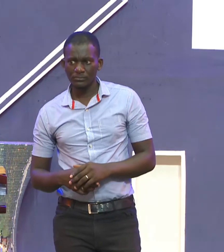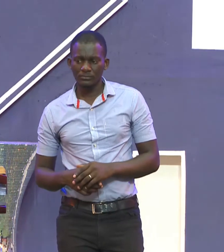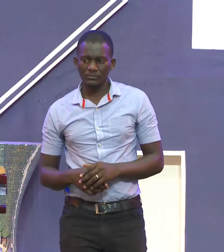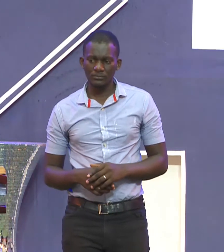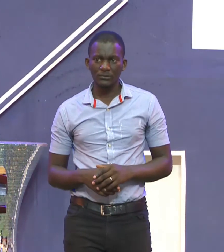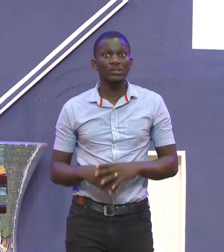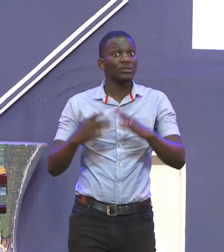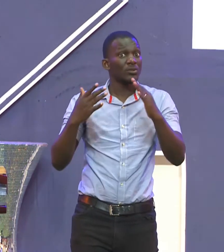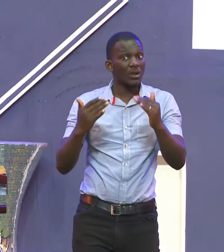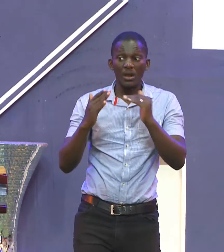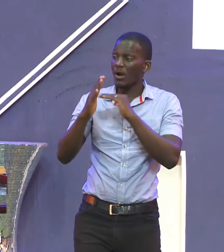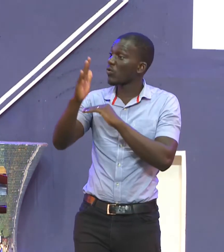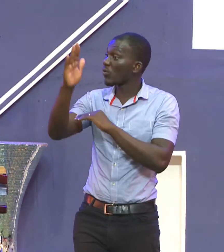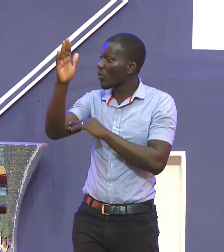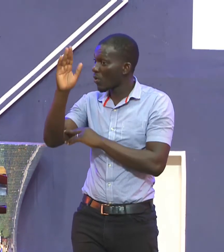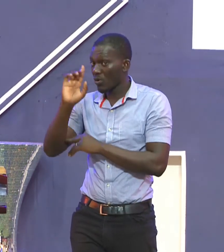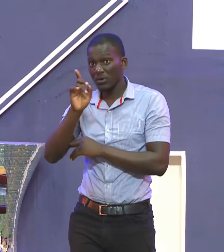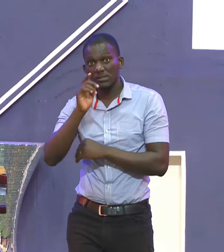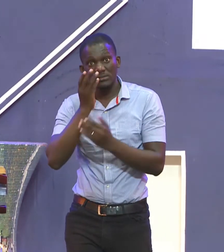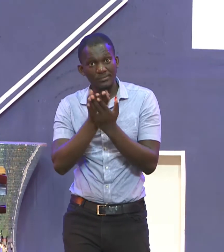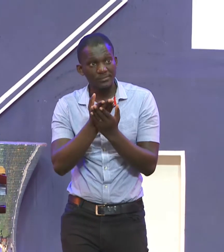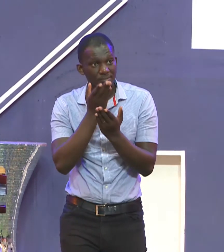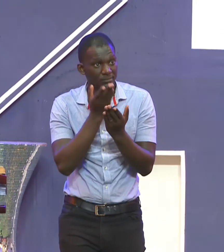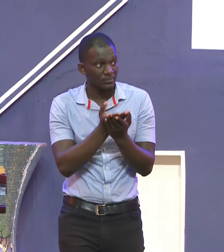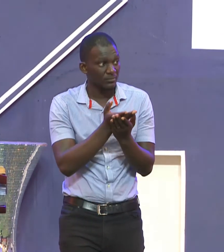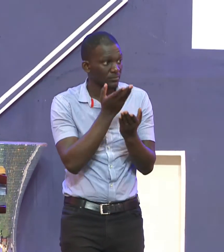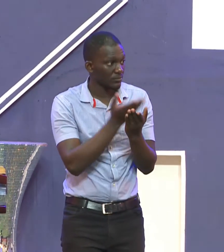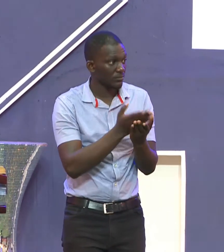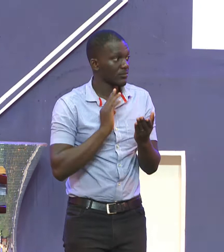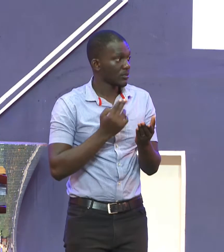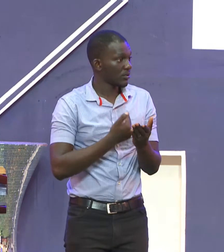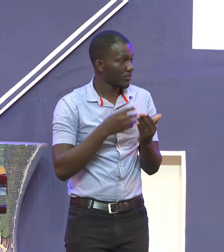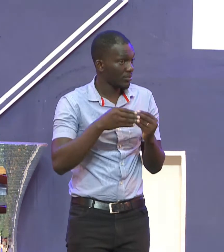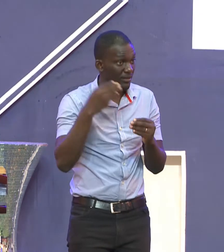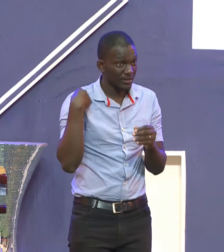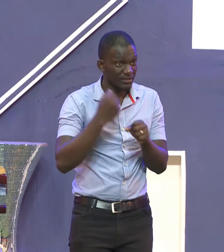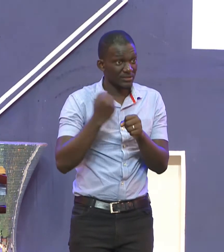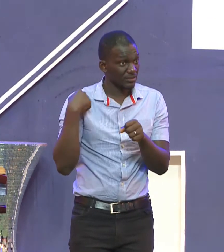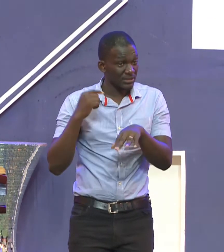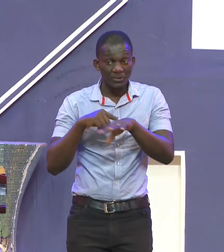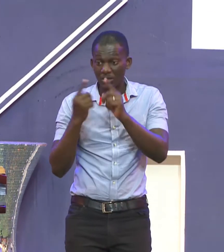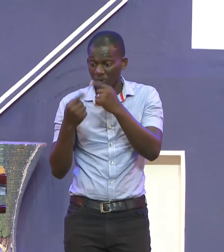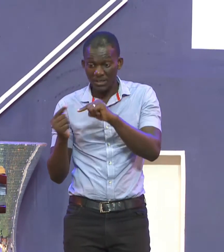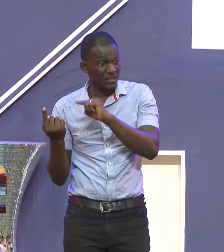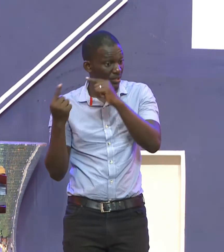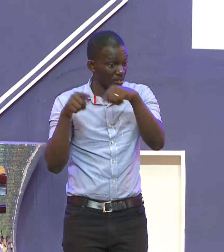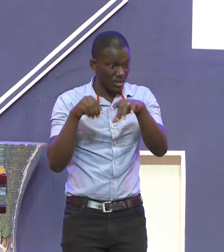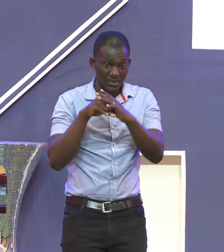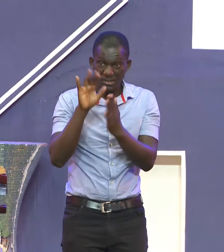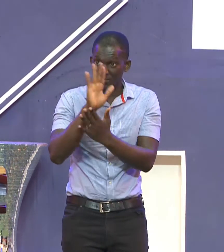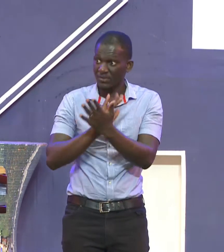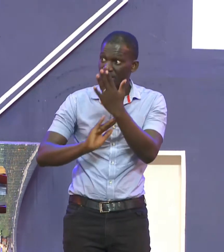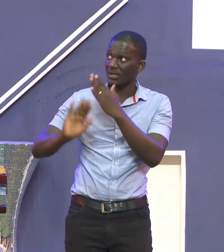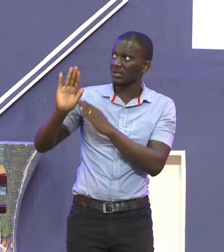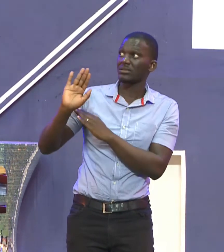kati Mukama atubanja abooluganda. So brethren, the Lord demands us okuba nti buli wetujja mu nyumba ye, that whenever we come into his